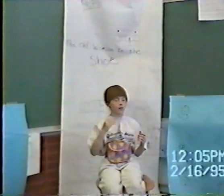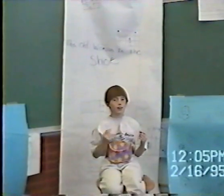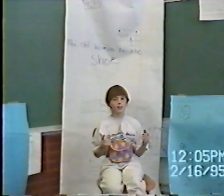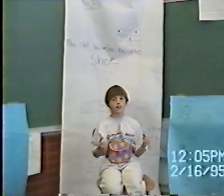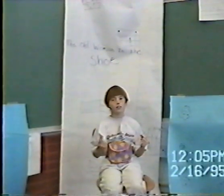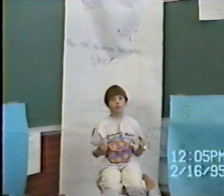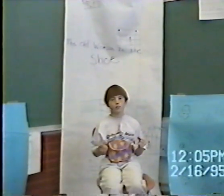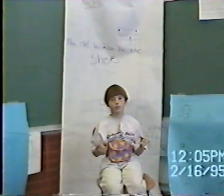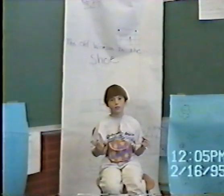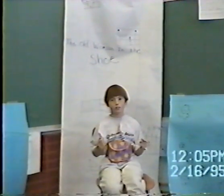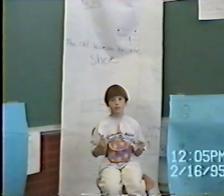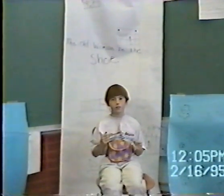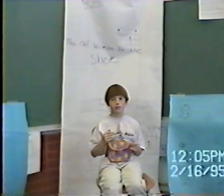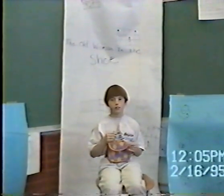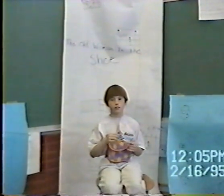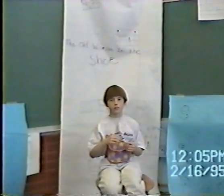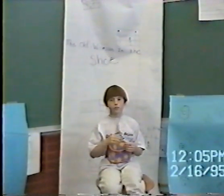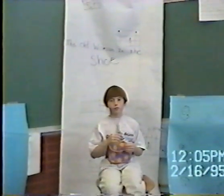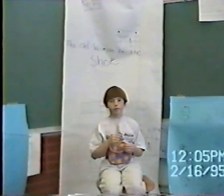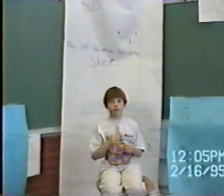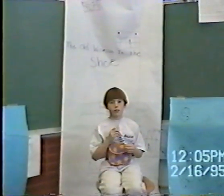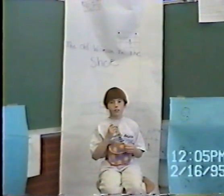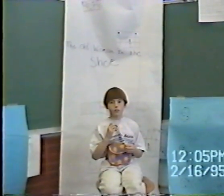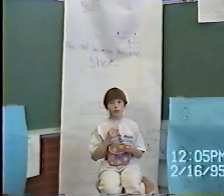She had so many children. She didn't know what to do.